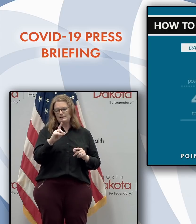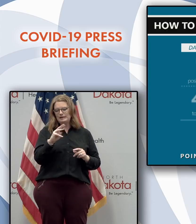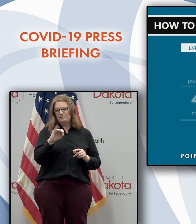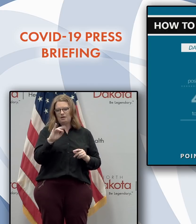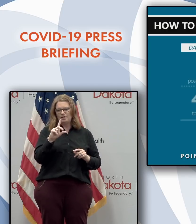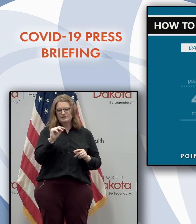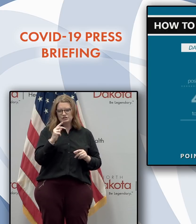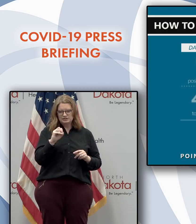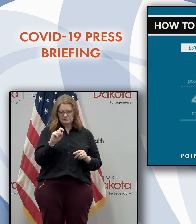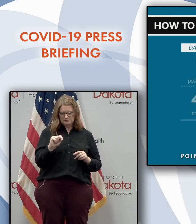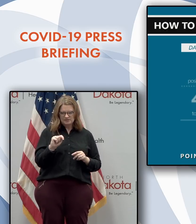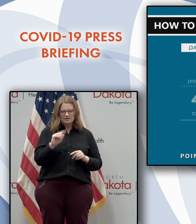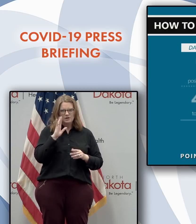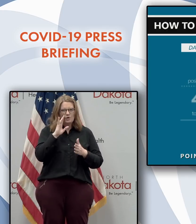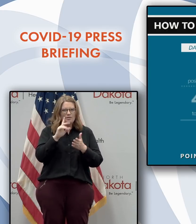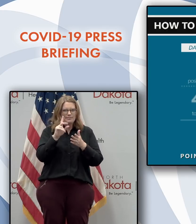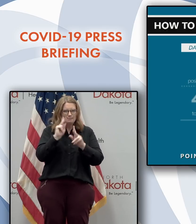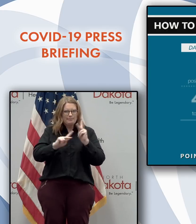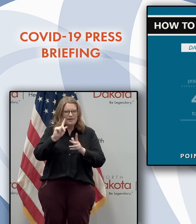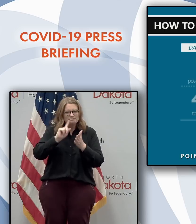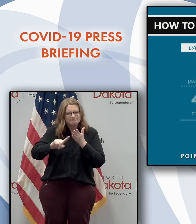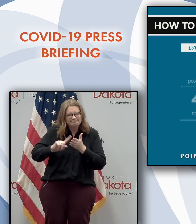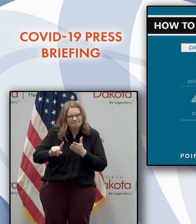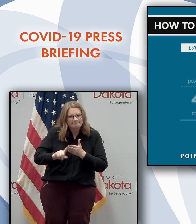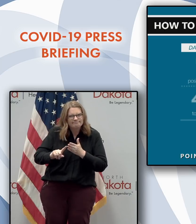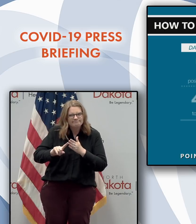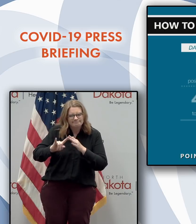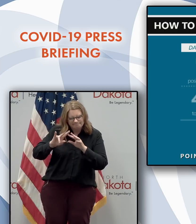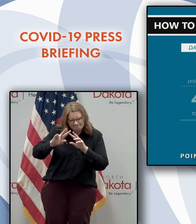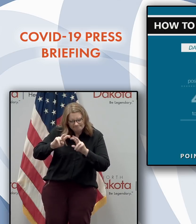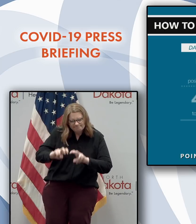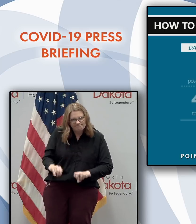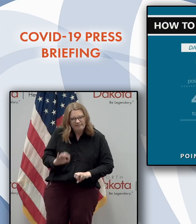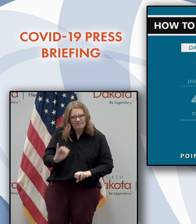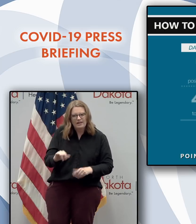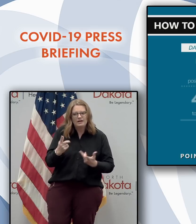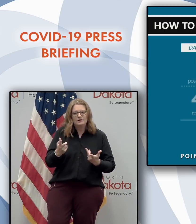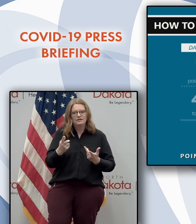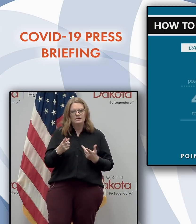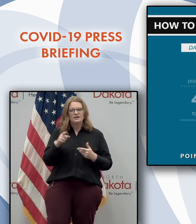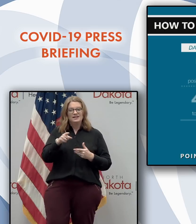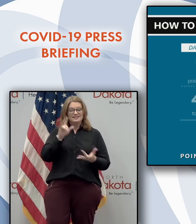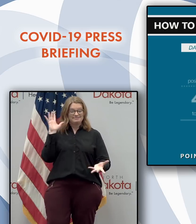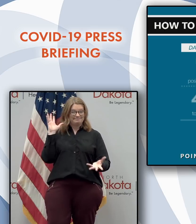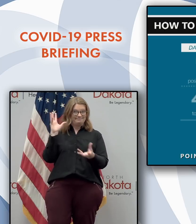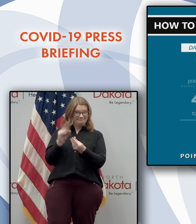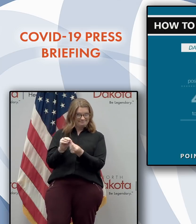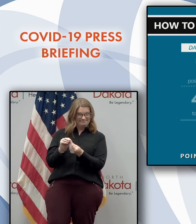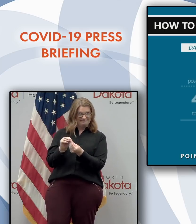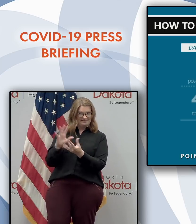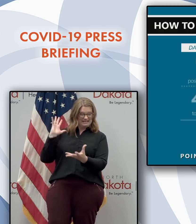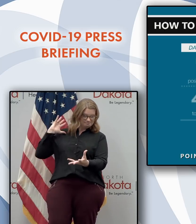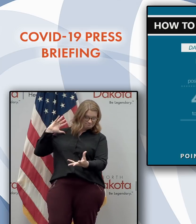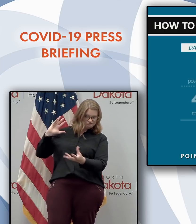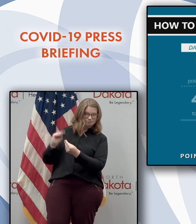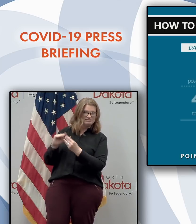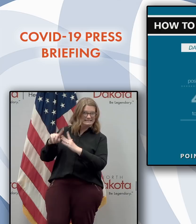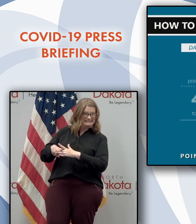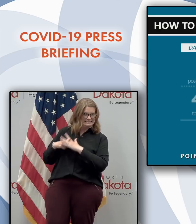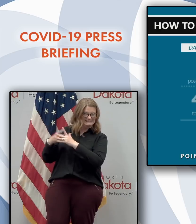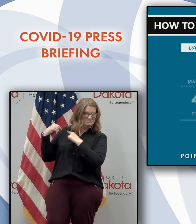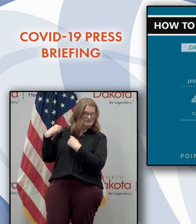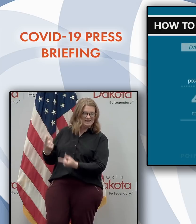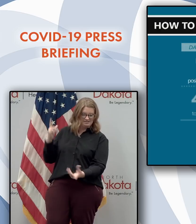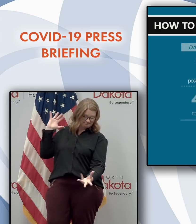that means. And then on the right side, it's cumulative. It's the sum total cases among individual North Dakotans who've been tested. And next